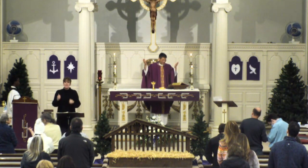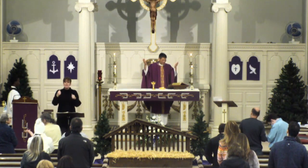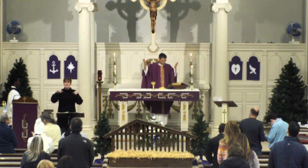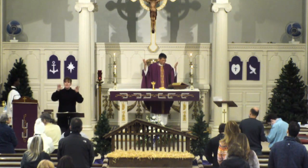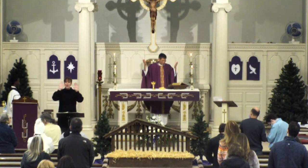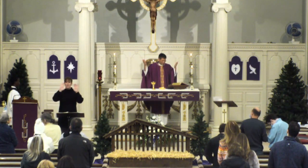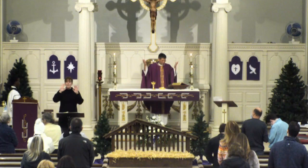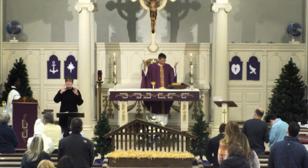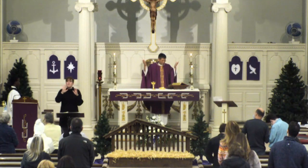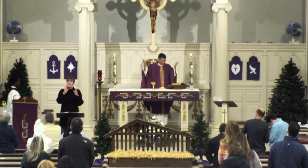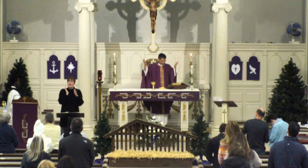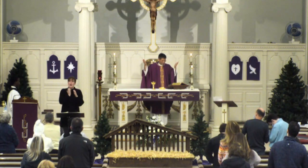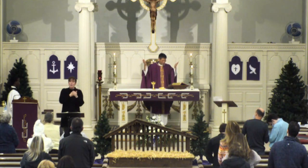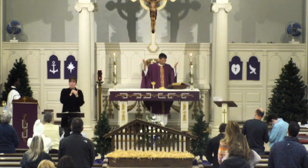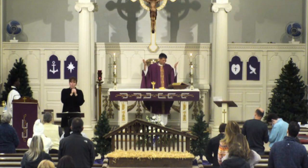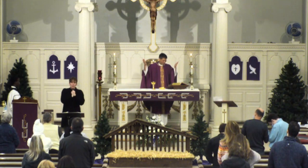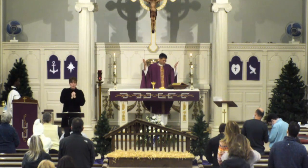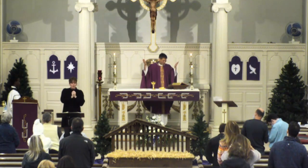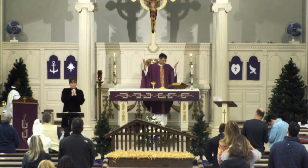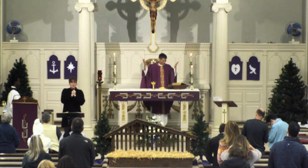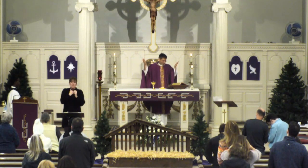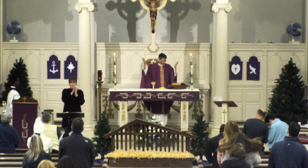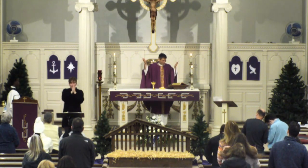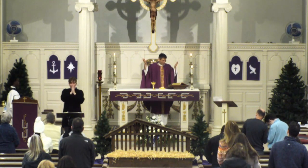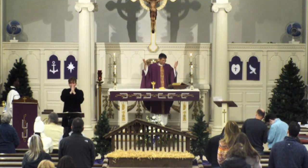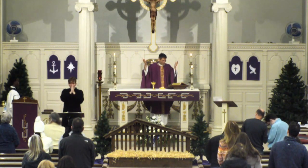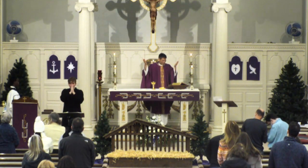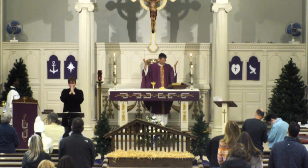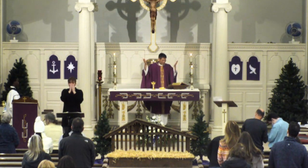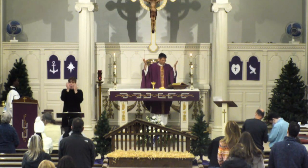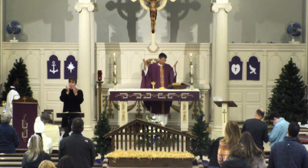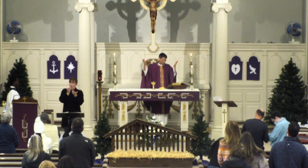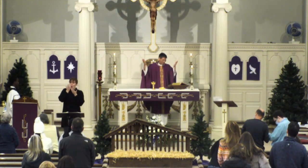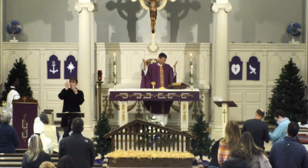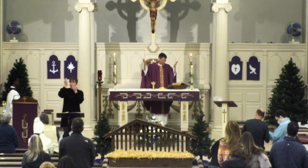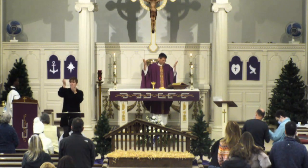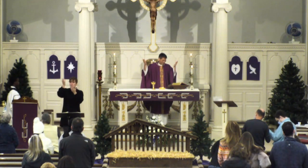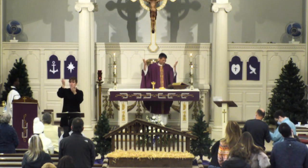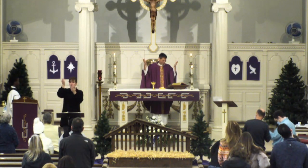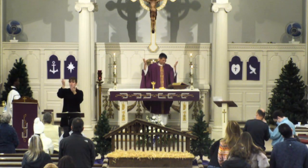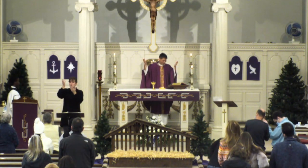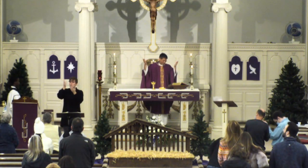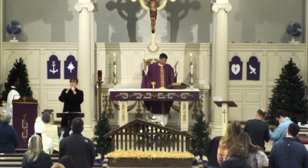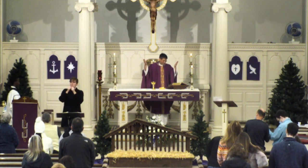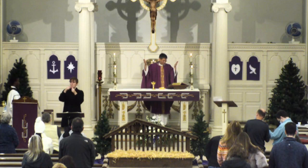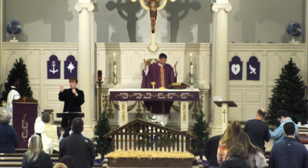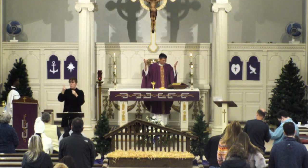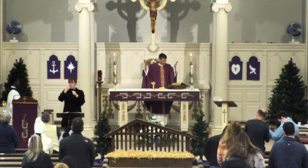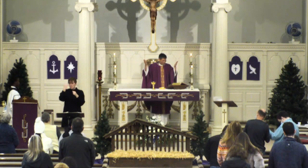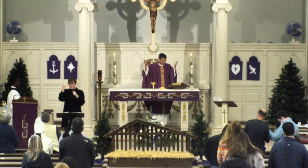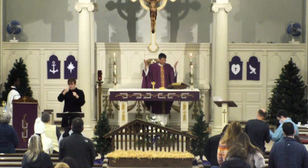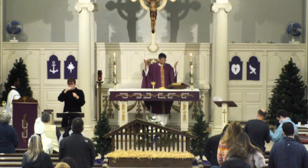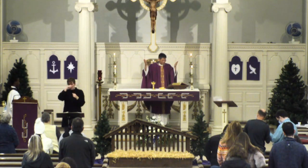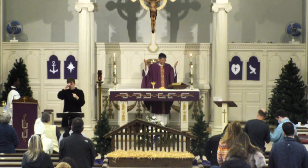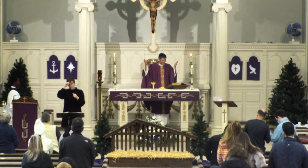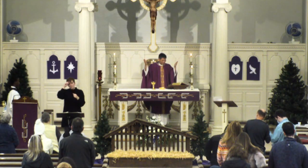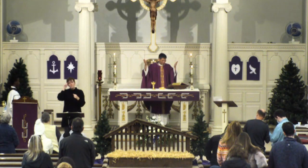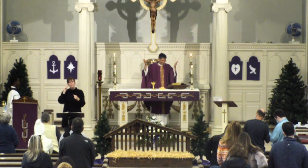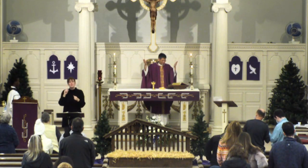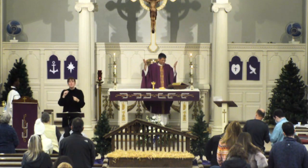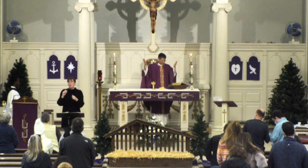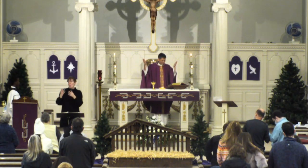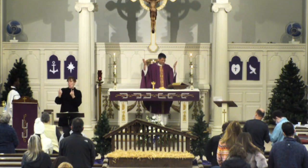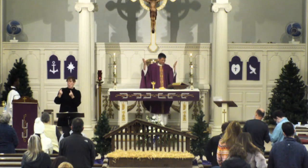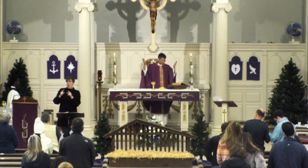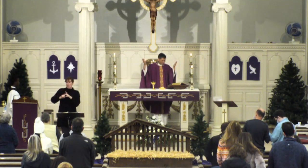sacrifice of our worship, Lord, we pray, be offered to you unceasingly, to complete what was begun